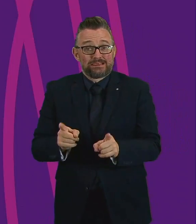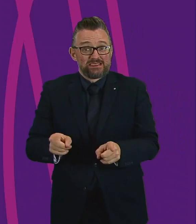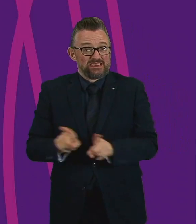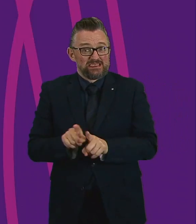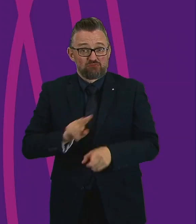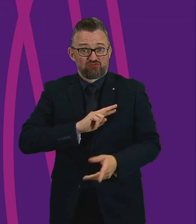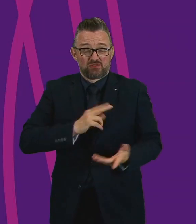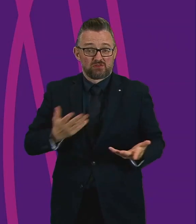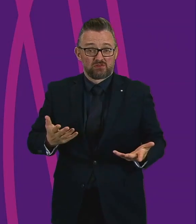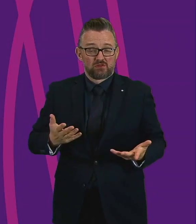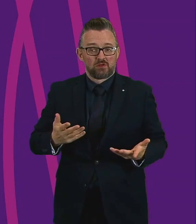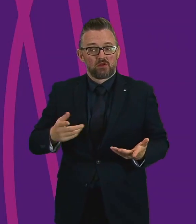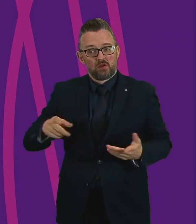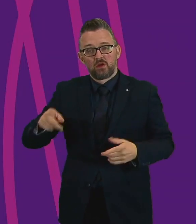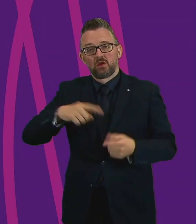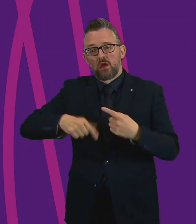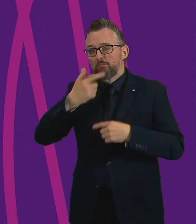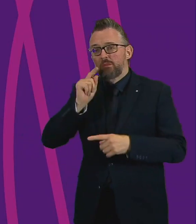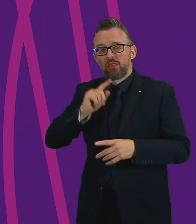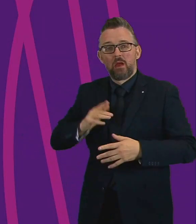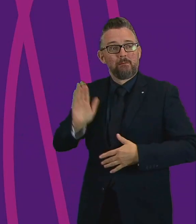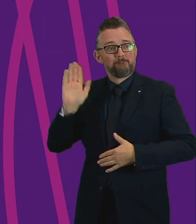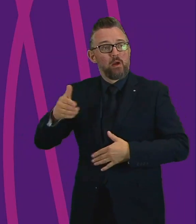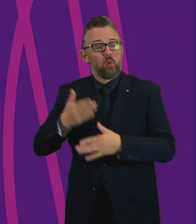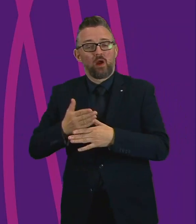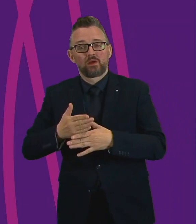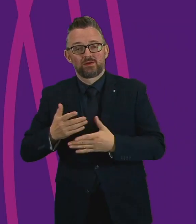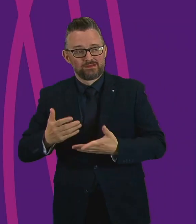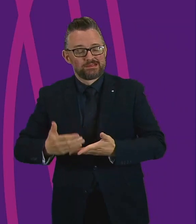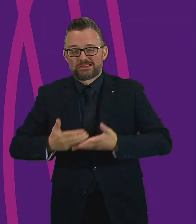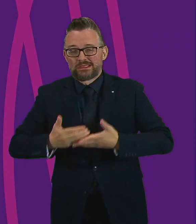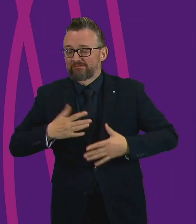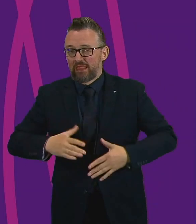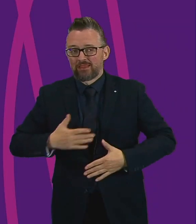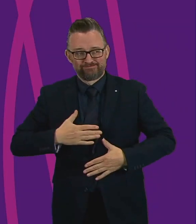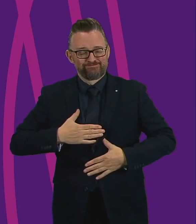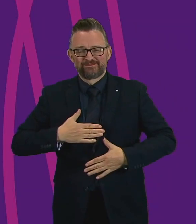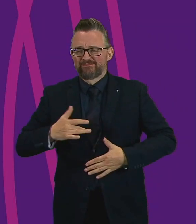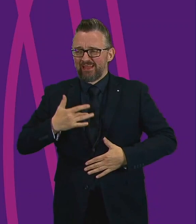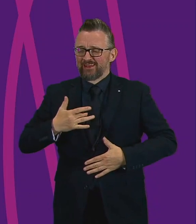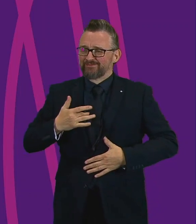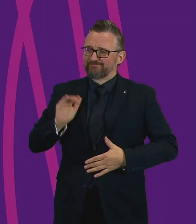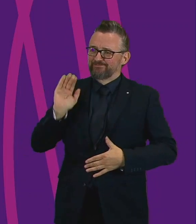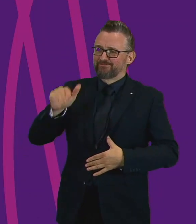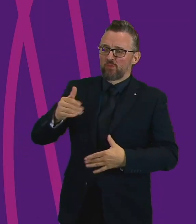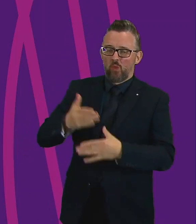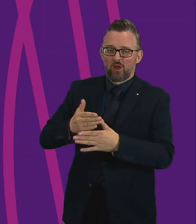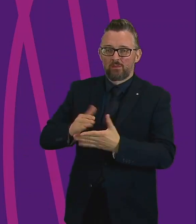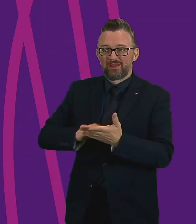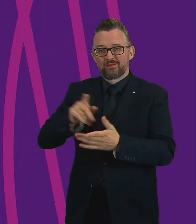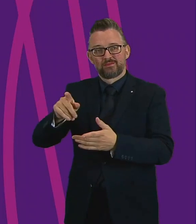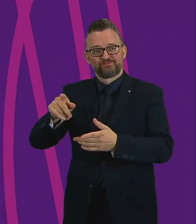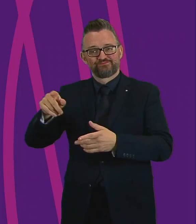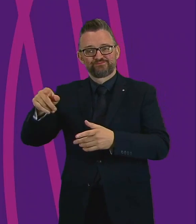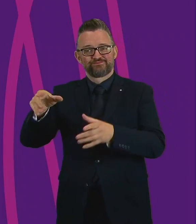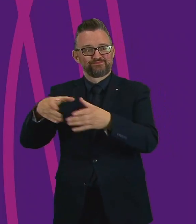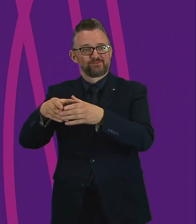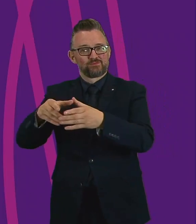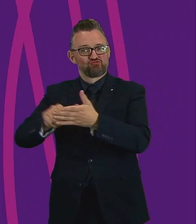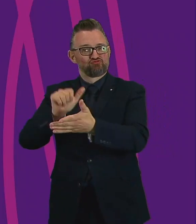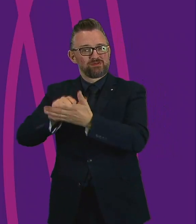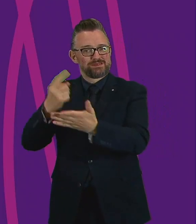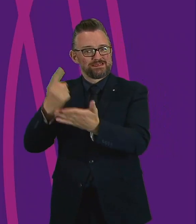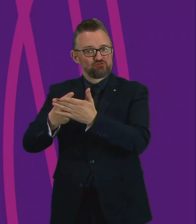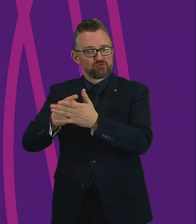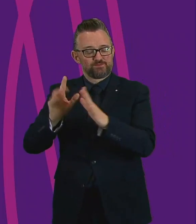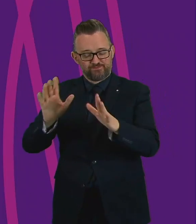reasons. They need to feel safe there too. That's why they need to have confidence that the authorities are taking the right decisions. And the